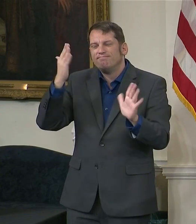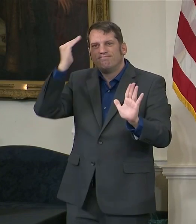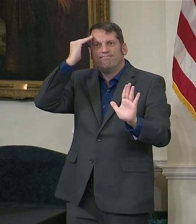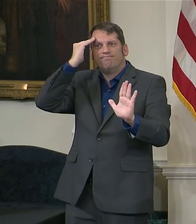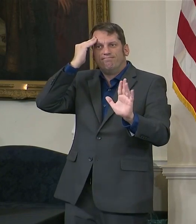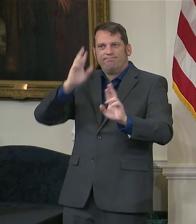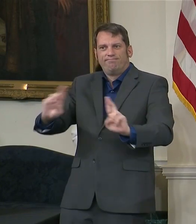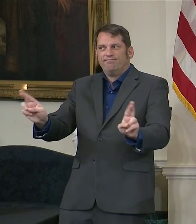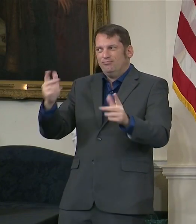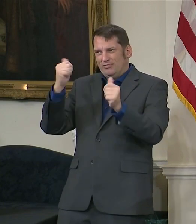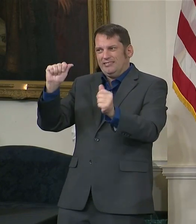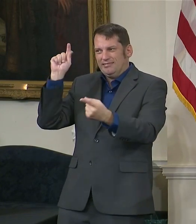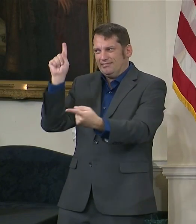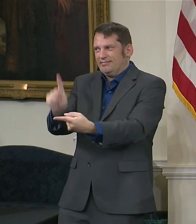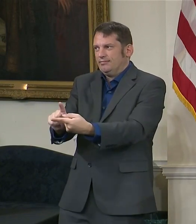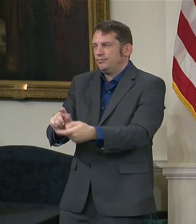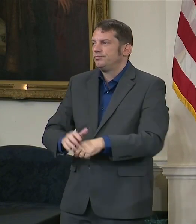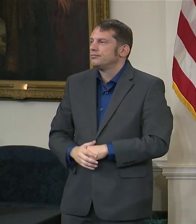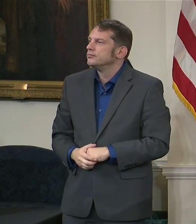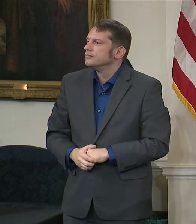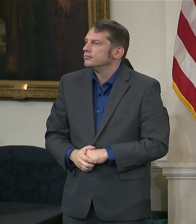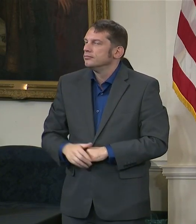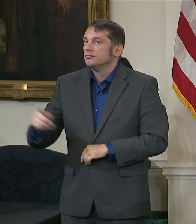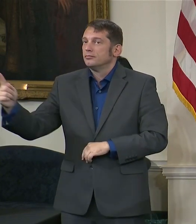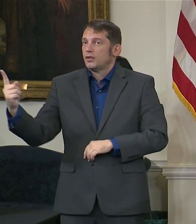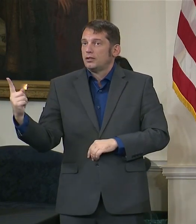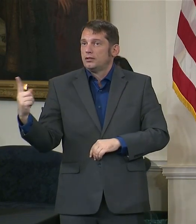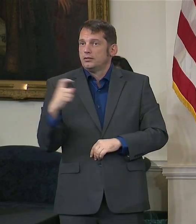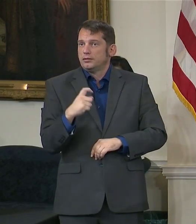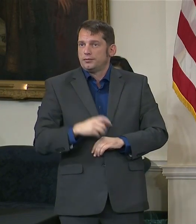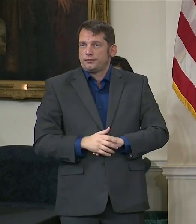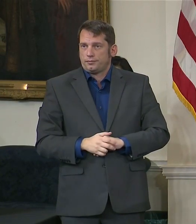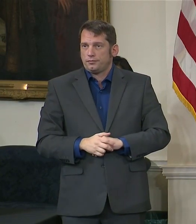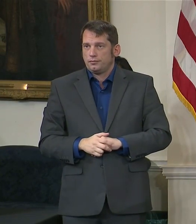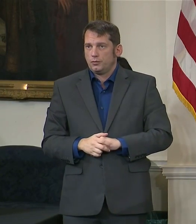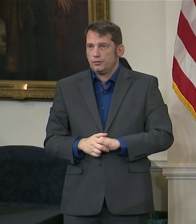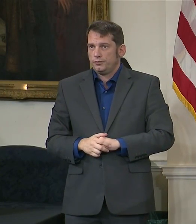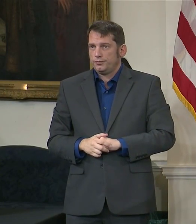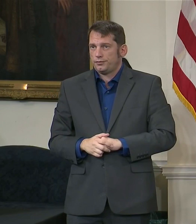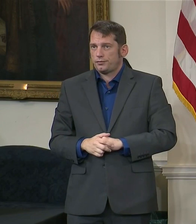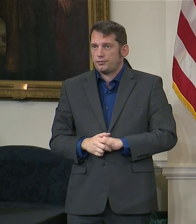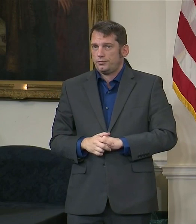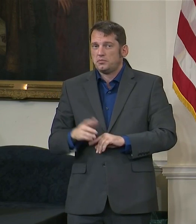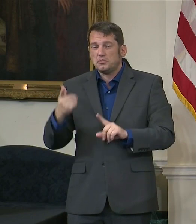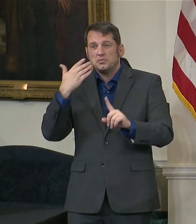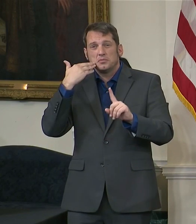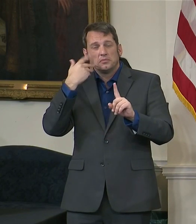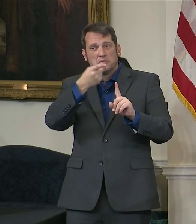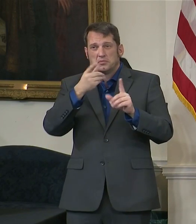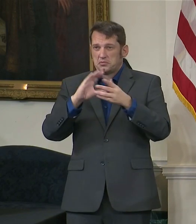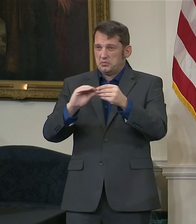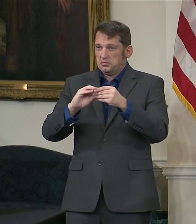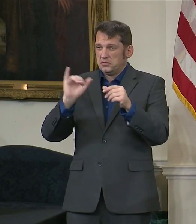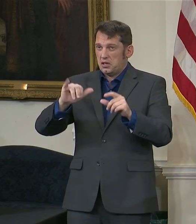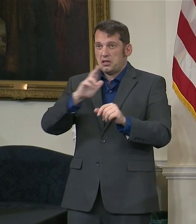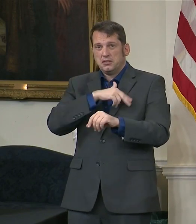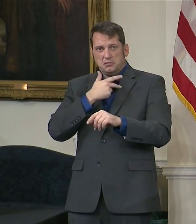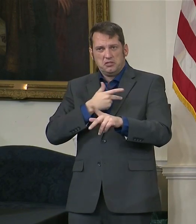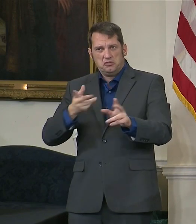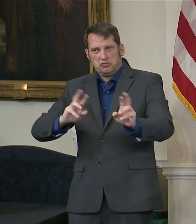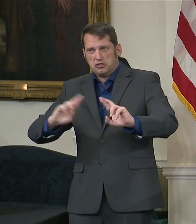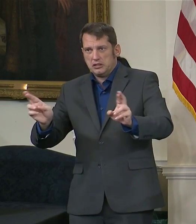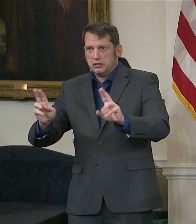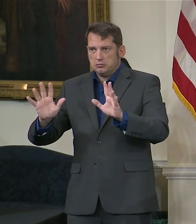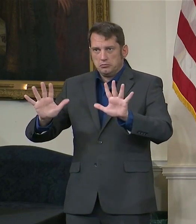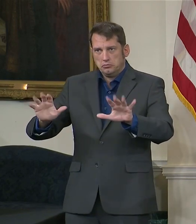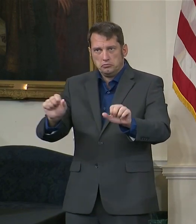we've talked to healthcare providers who say, you know, yeah, we have capacity, we know more now. Is there any reassurance that, you know, how much